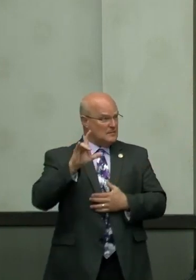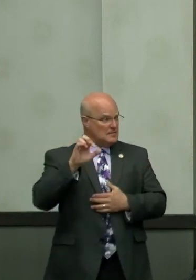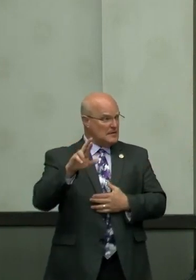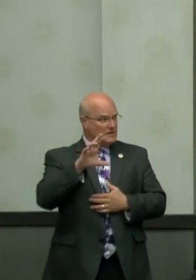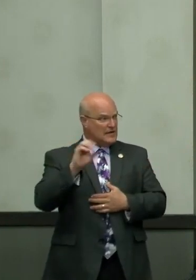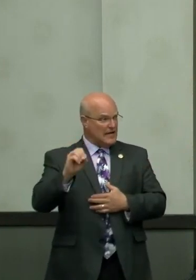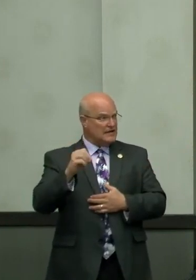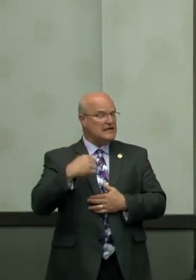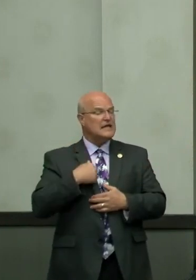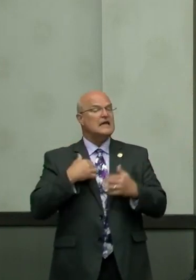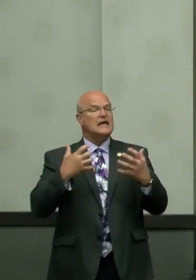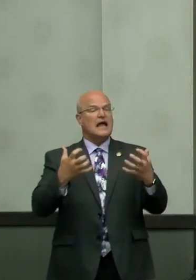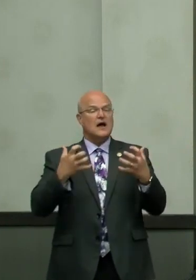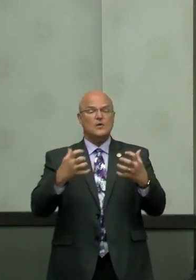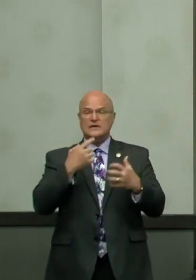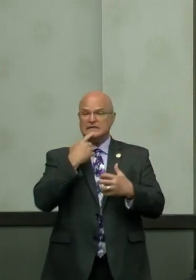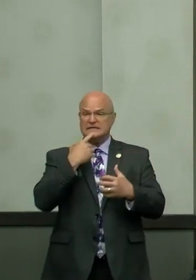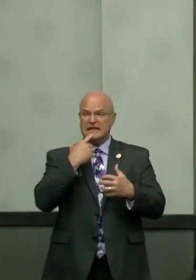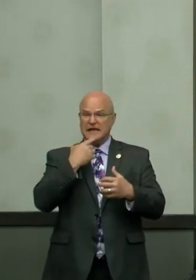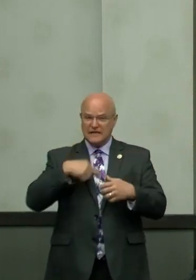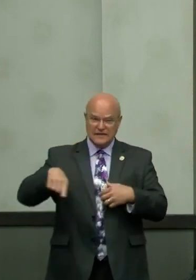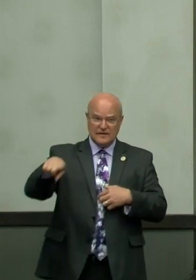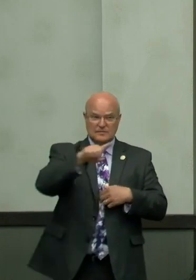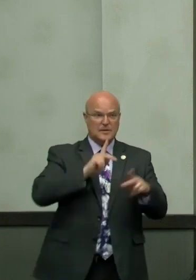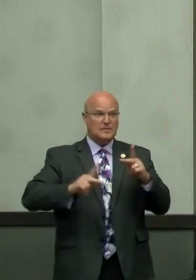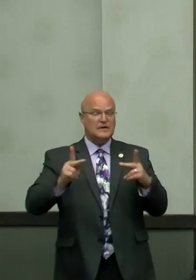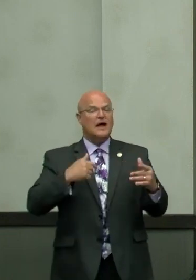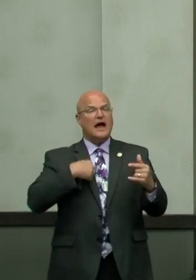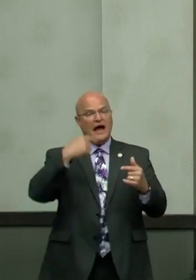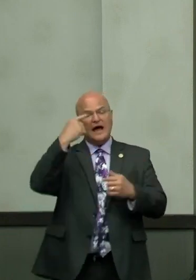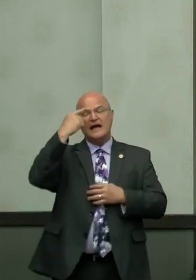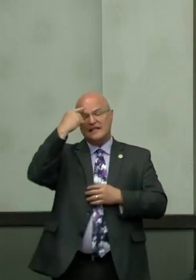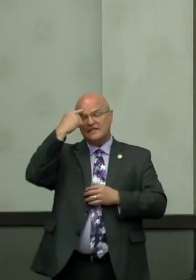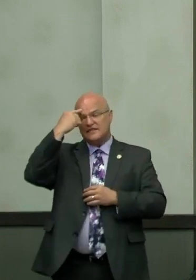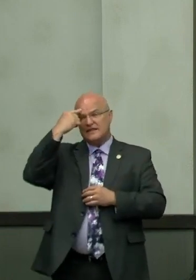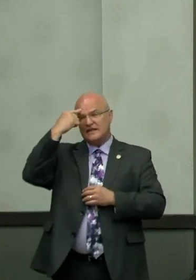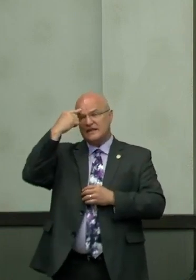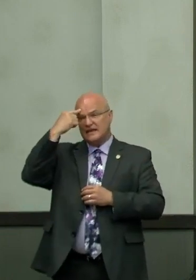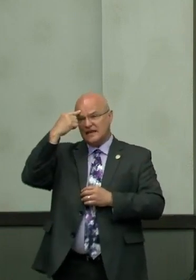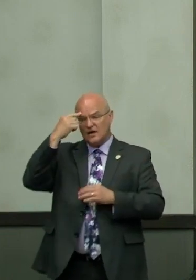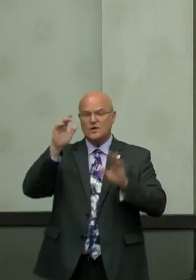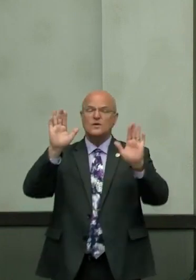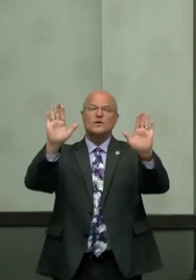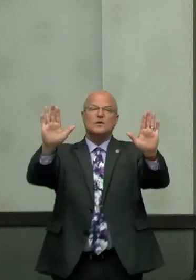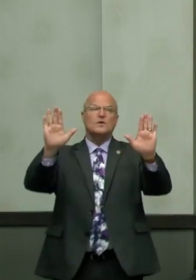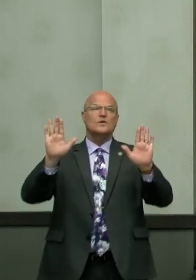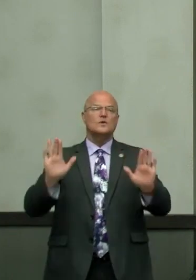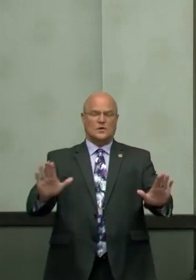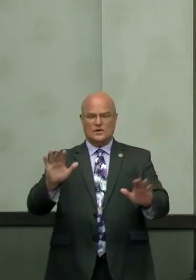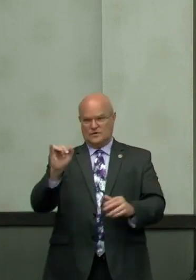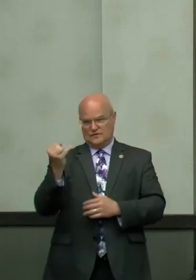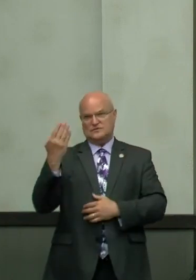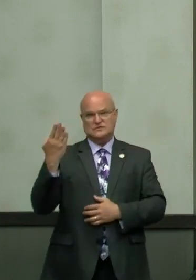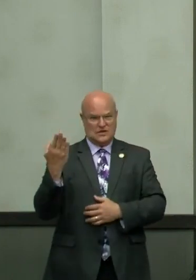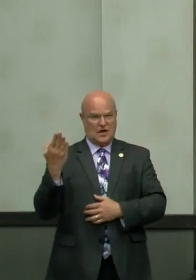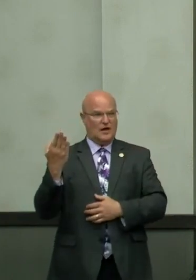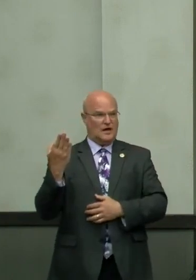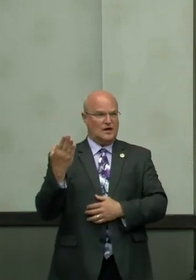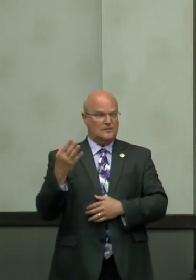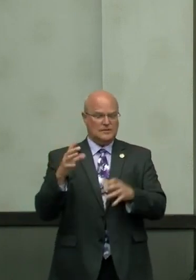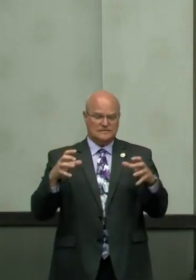County. And I want to say to everyone here that I think you've done a very, very good job